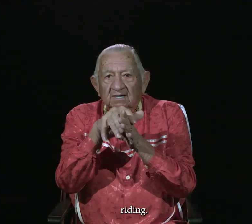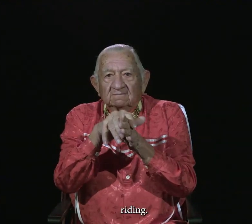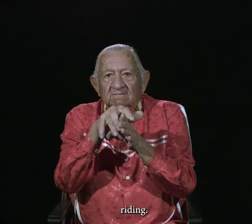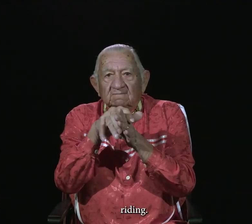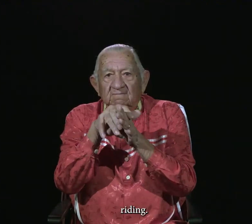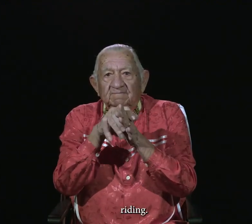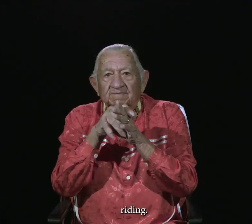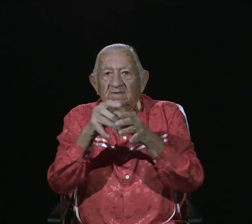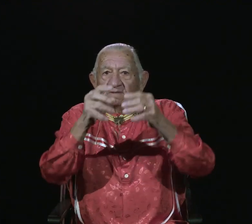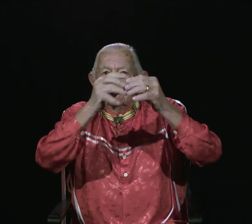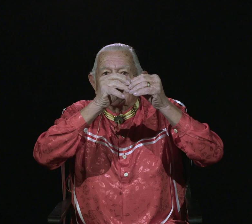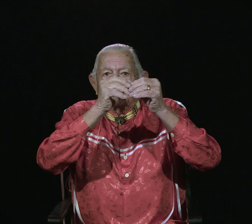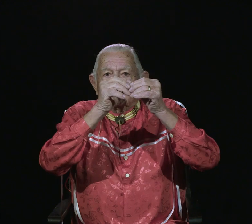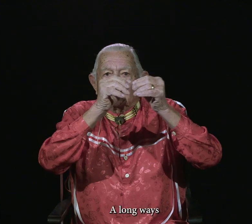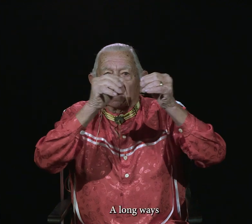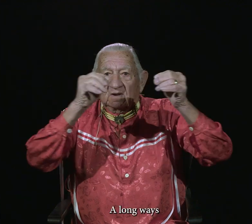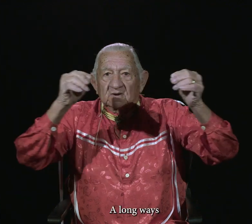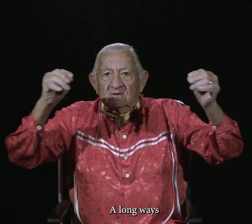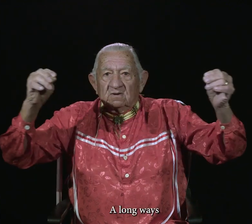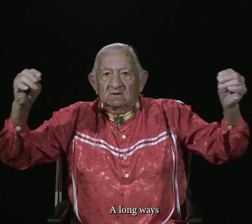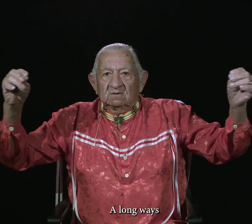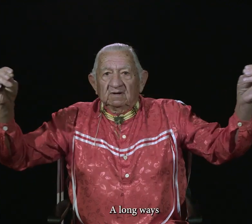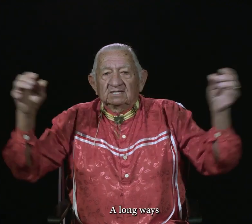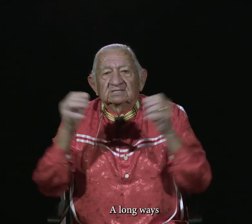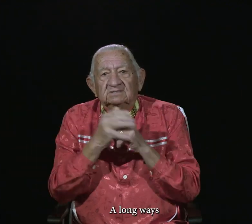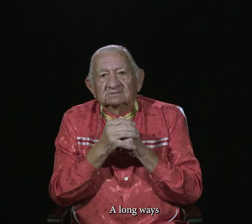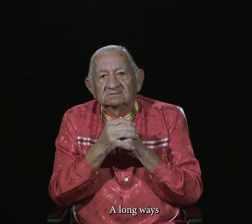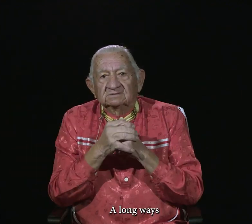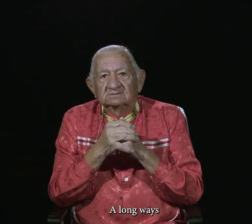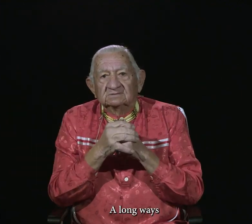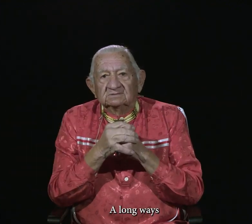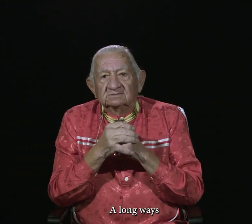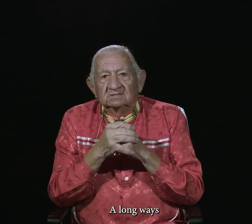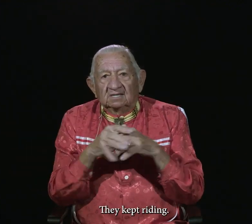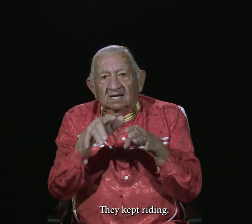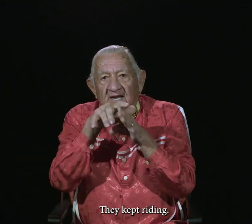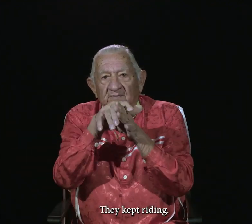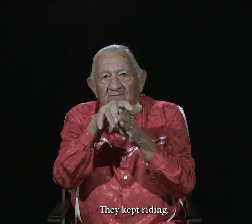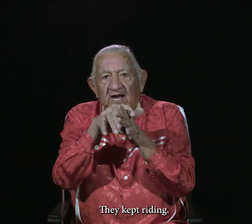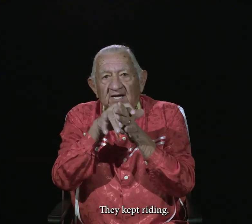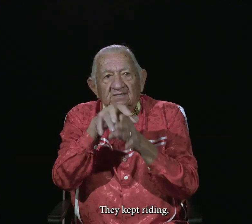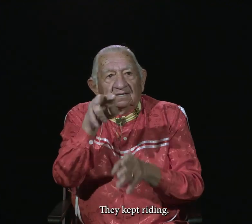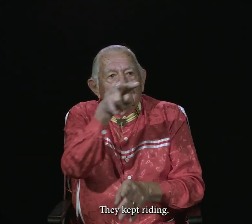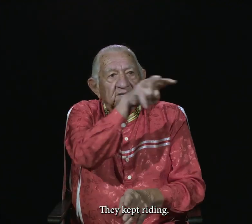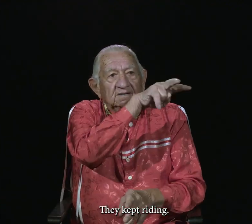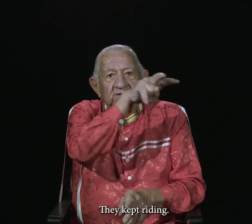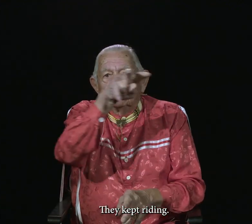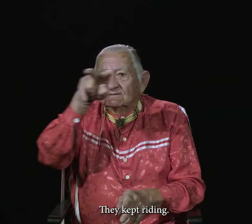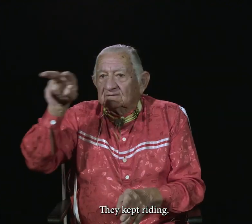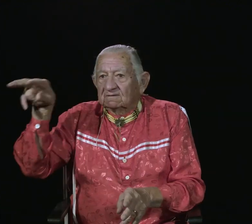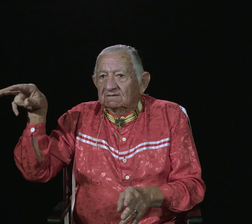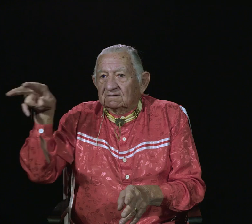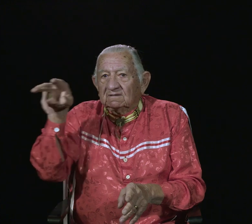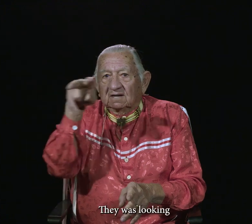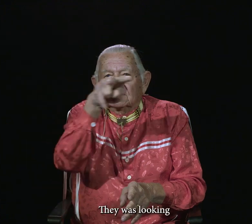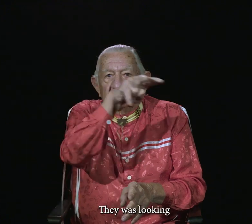riding for a long ways. They kept a riding. They was